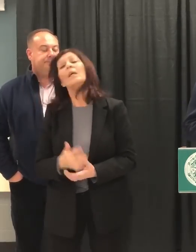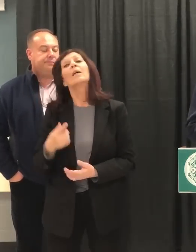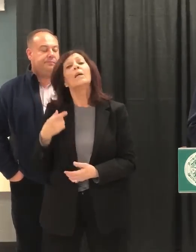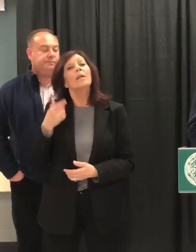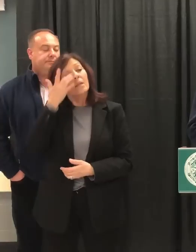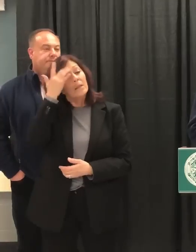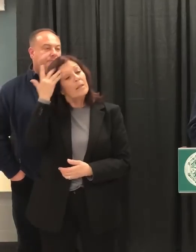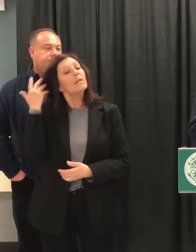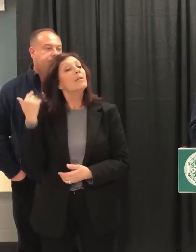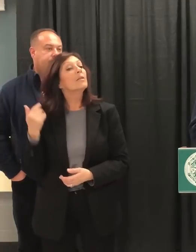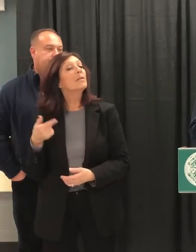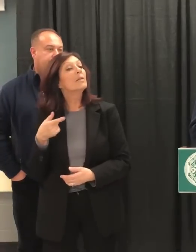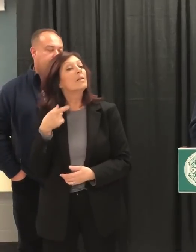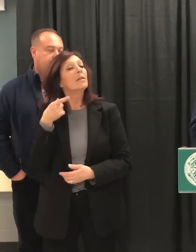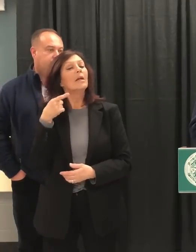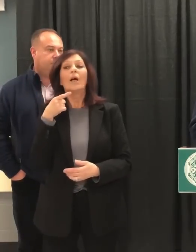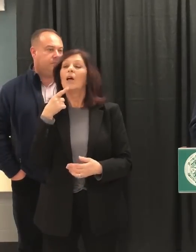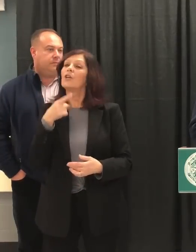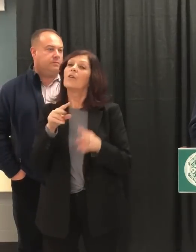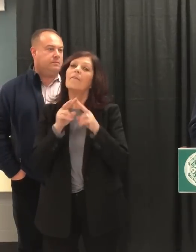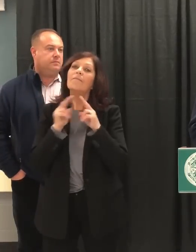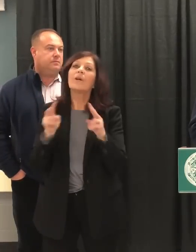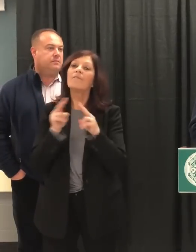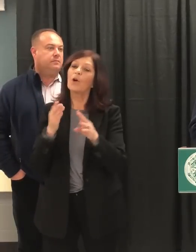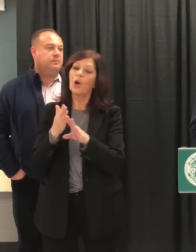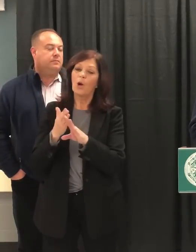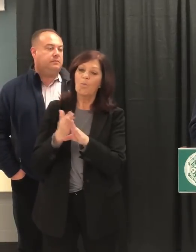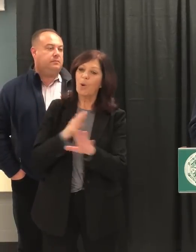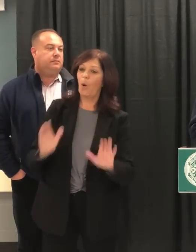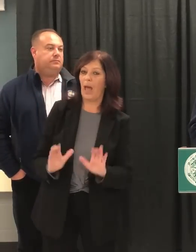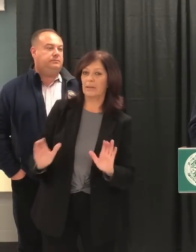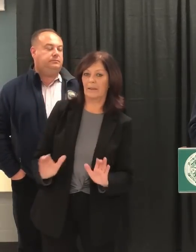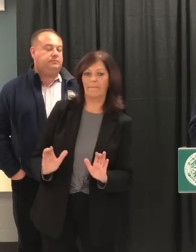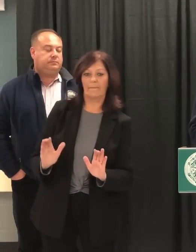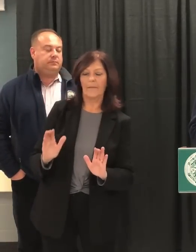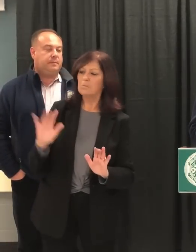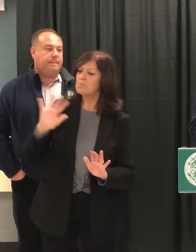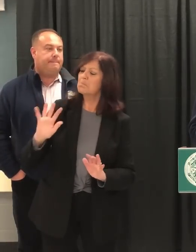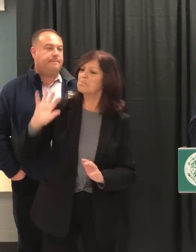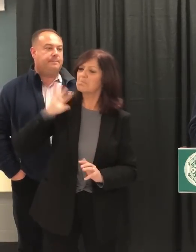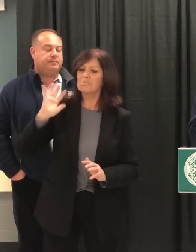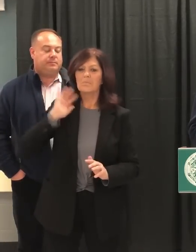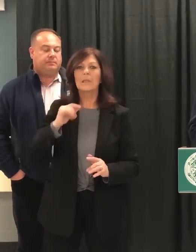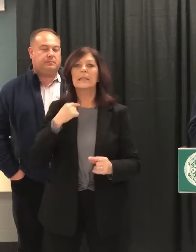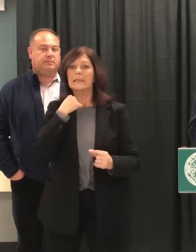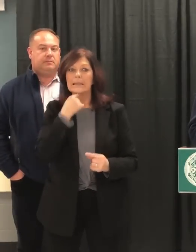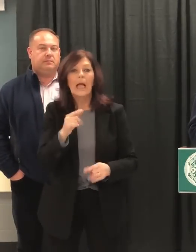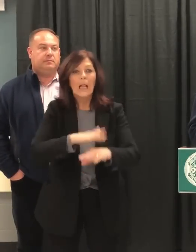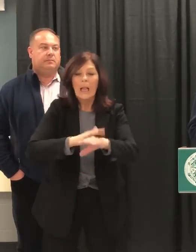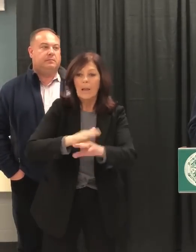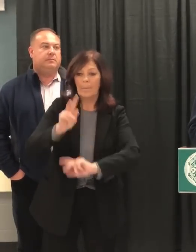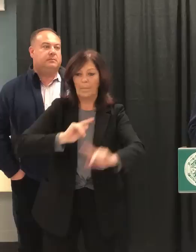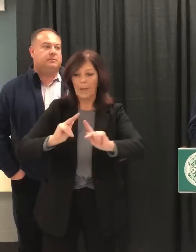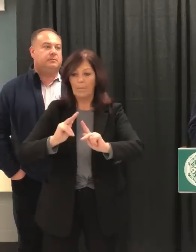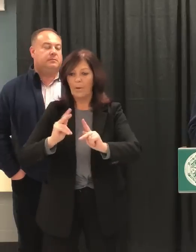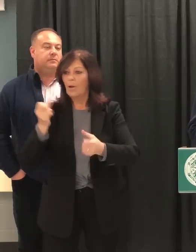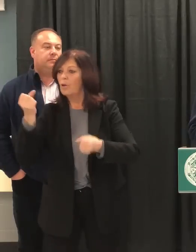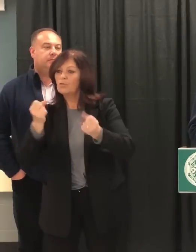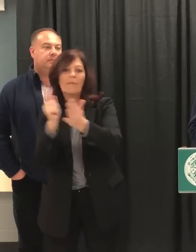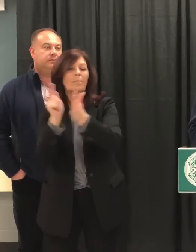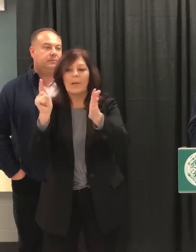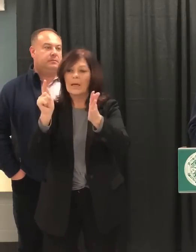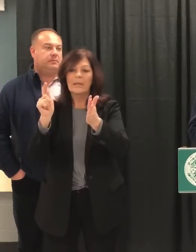guys very proactive in the approach, as we have been for storms in the past, in terms of telling people, driving bans, stay off